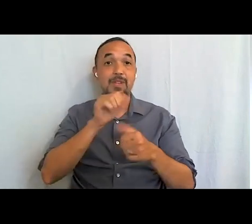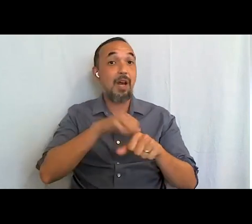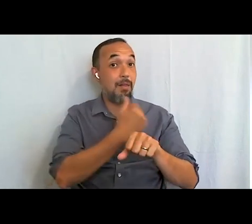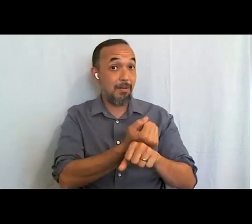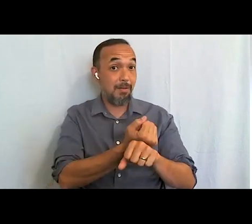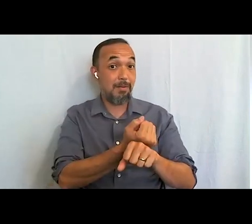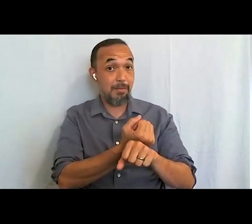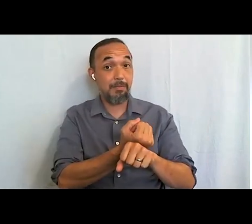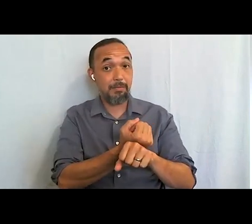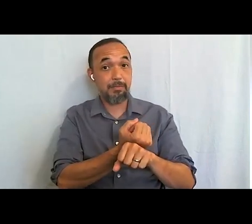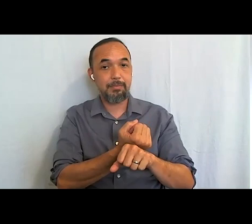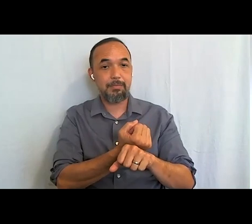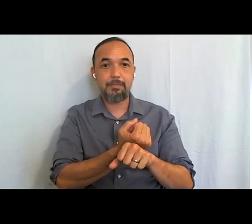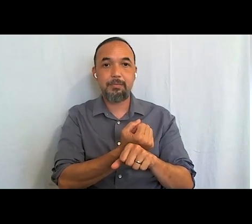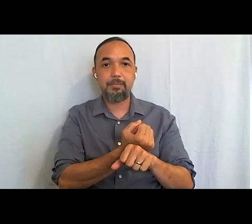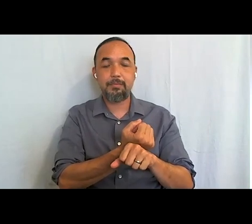or